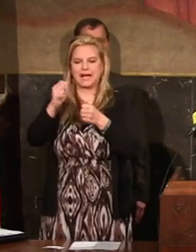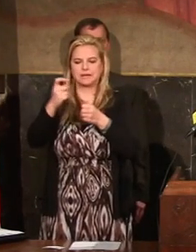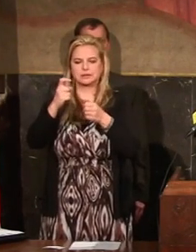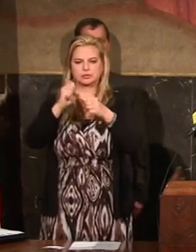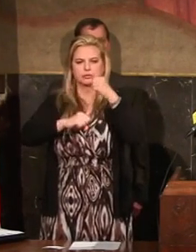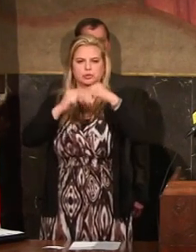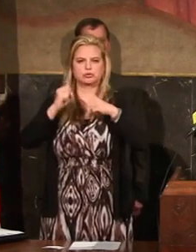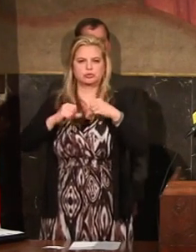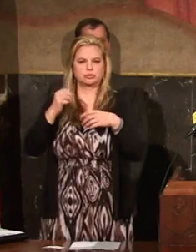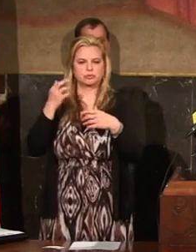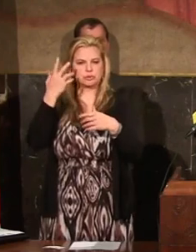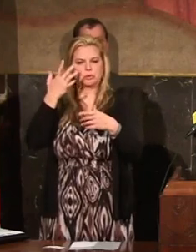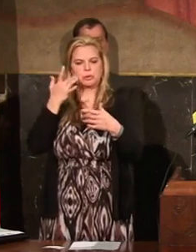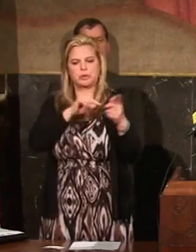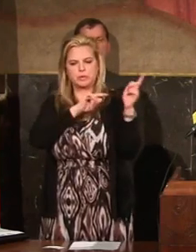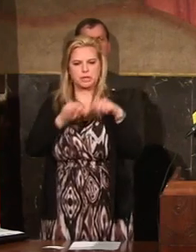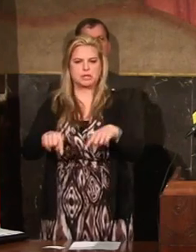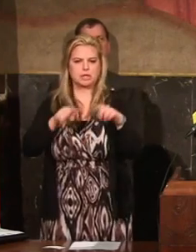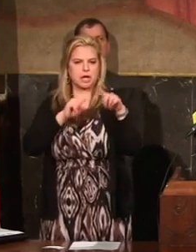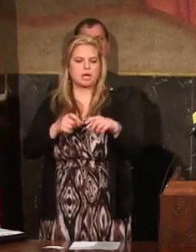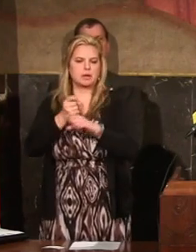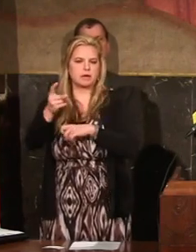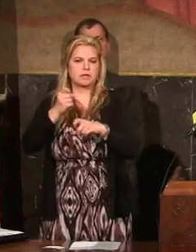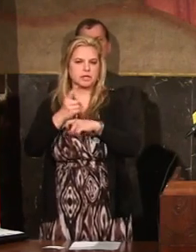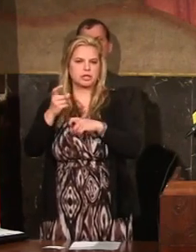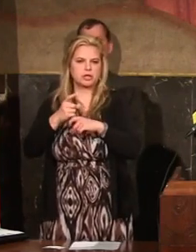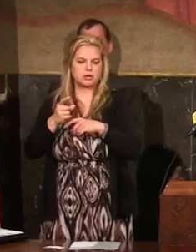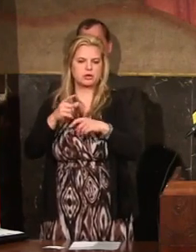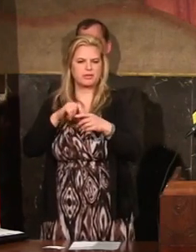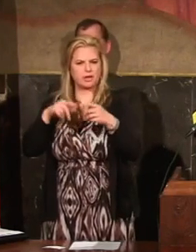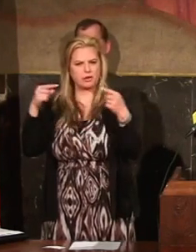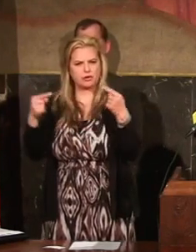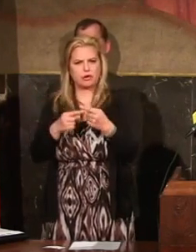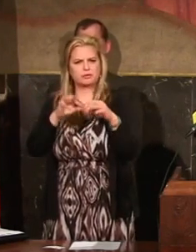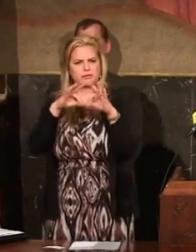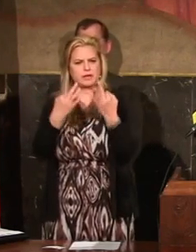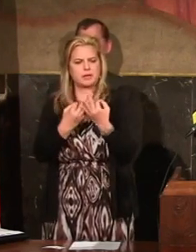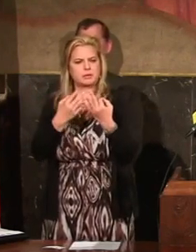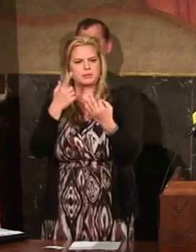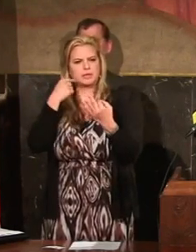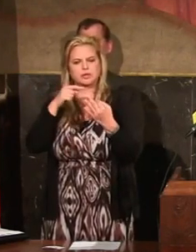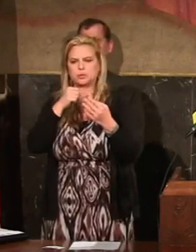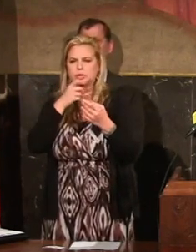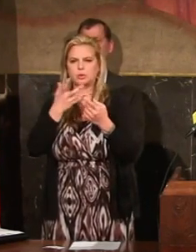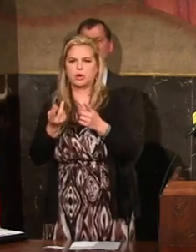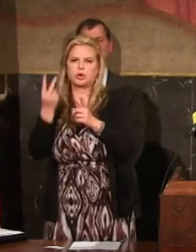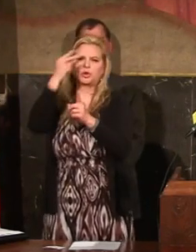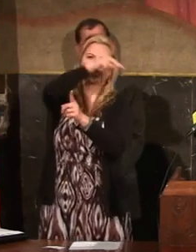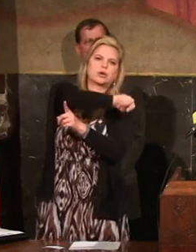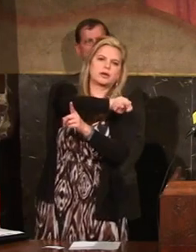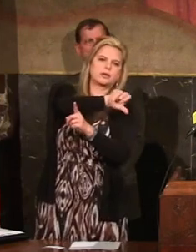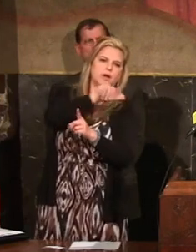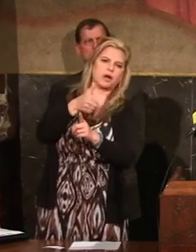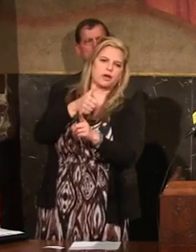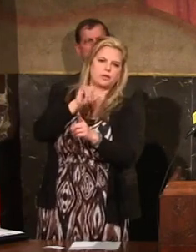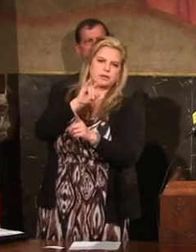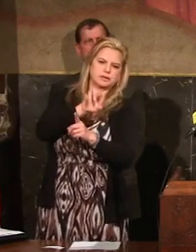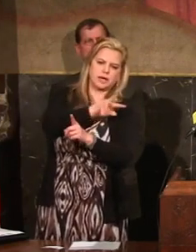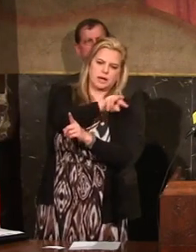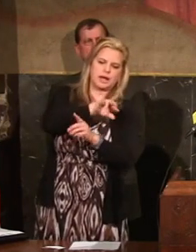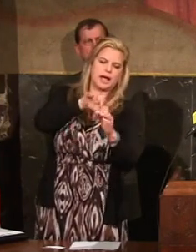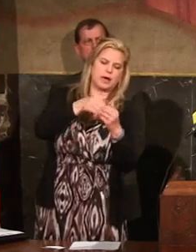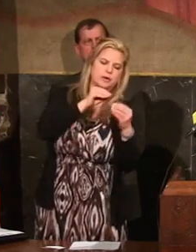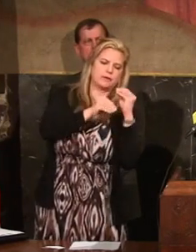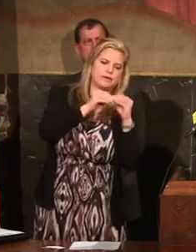year looking at cutting the budget, hurting vulnerable families, is because we refuse to look at the other side of the ledger and how we can repair a